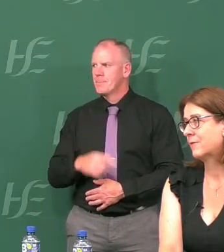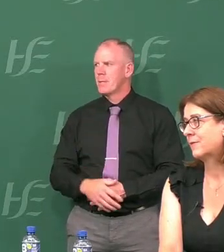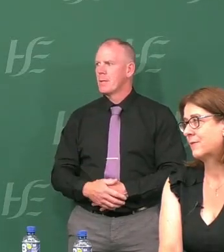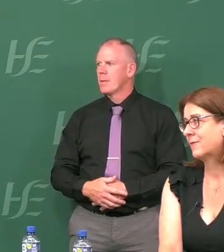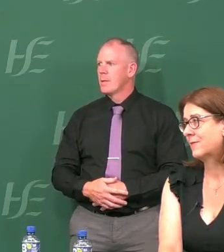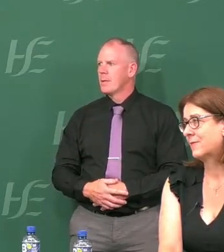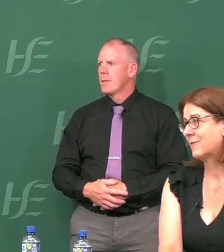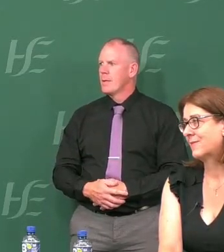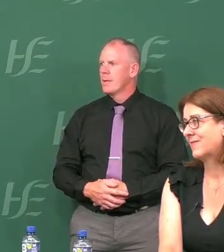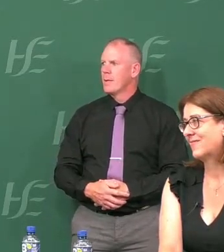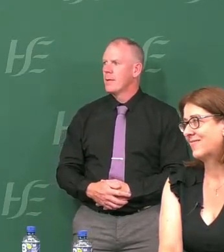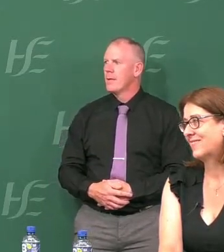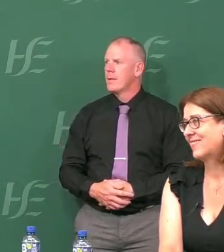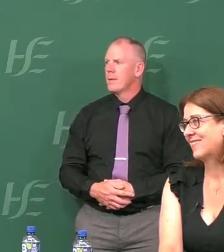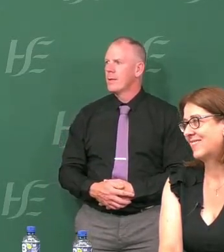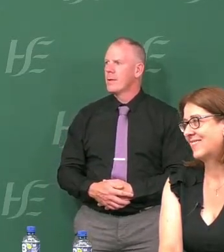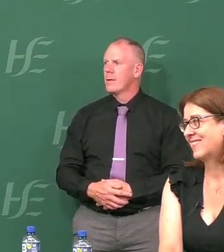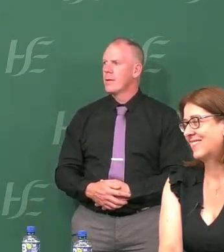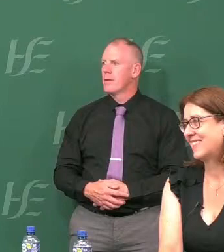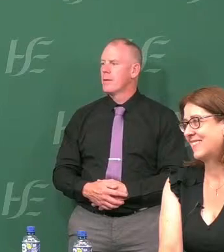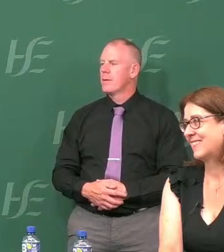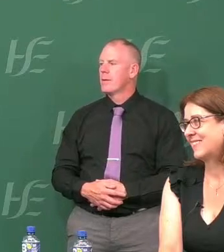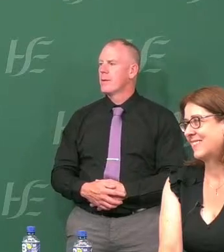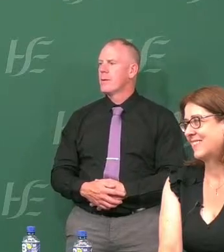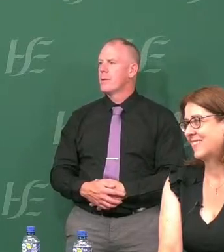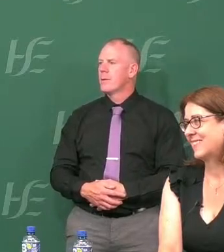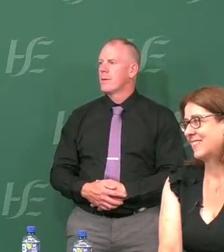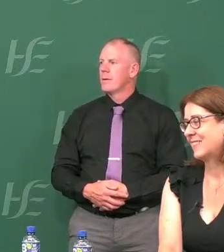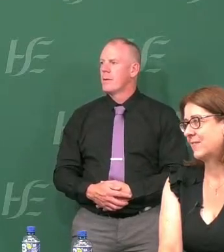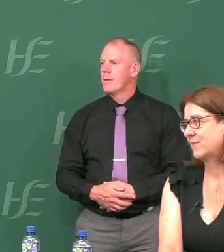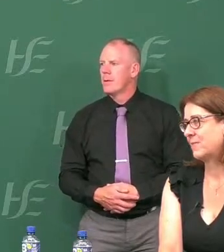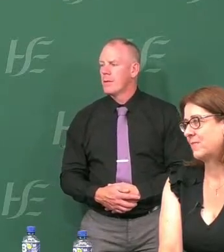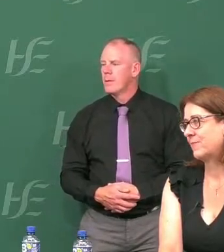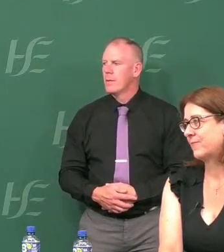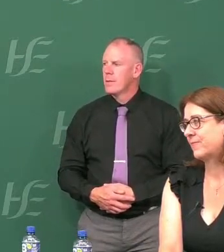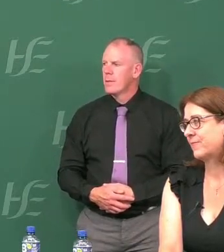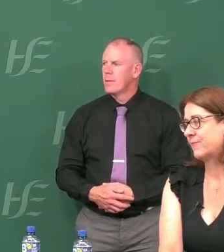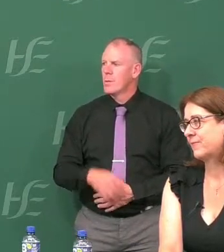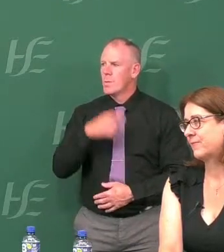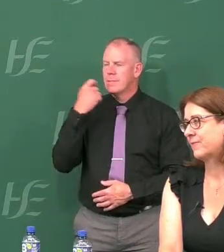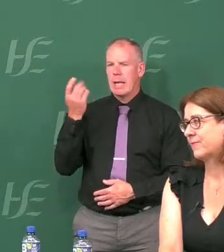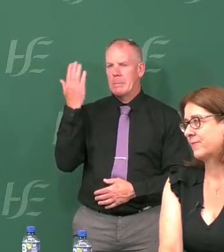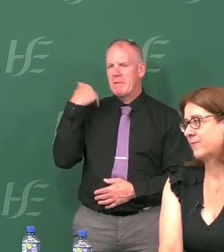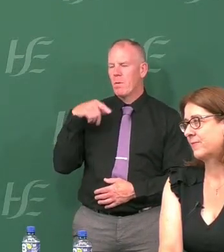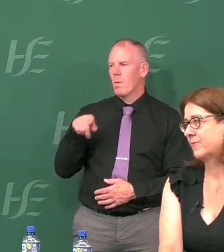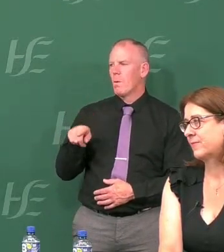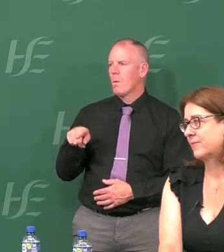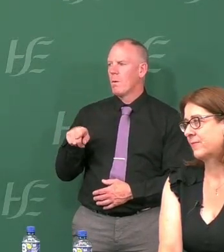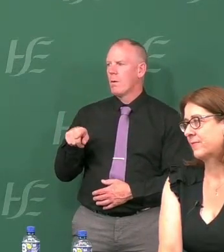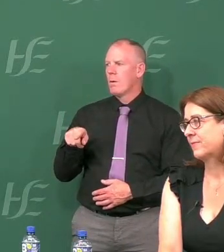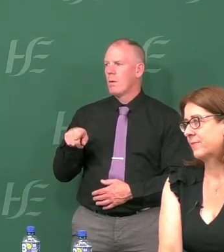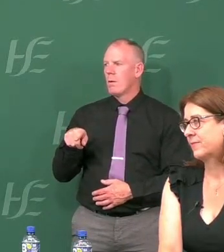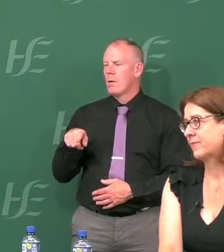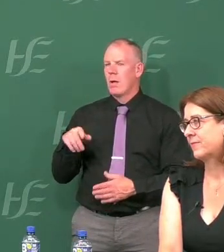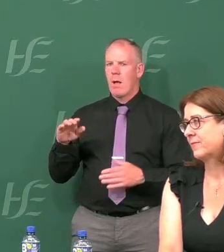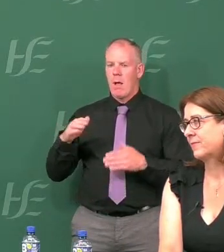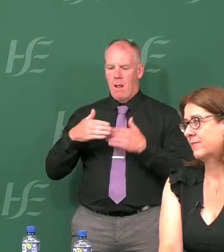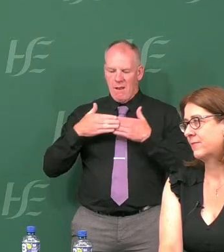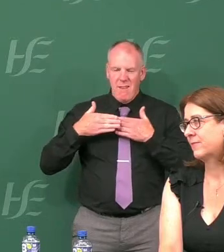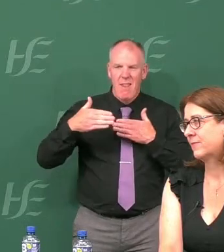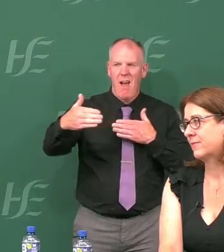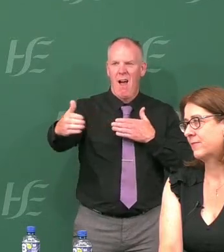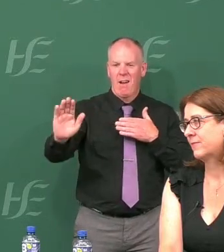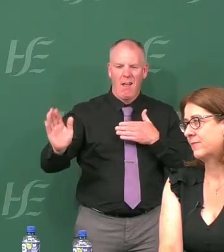Oh, yes, sorry. I write it down in different places. I can never follow my notes. You mentioned earlier that long lockdowns and